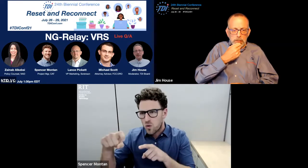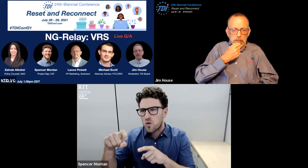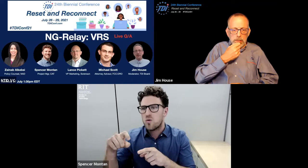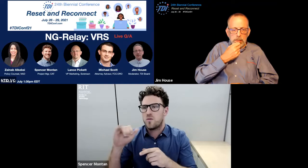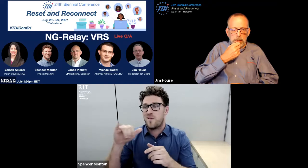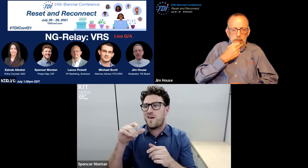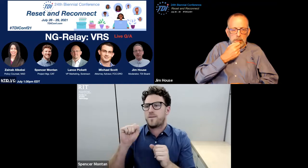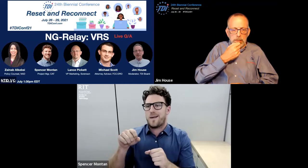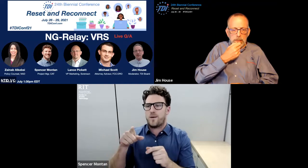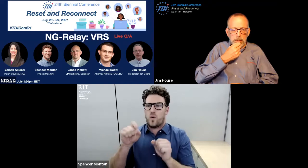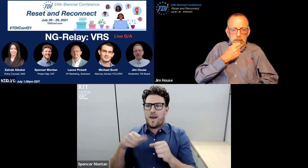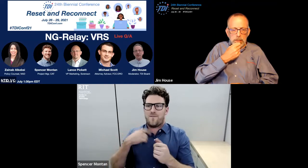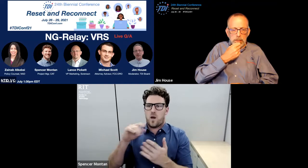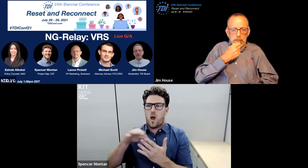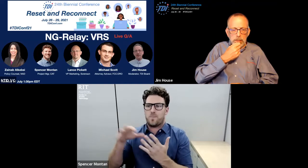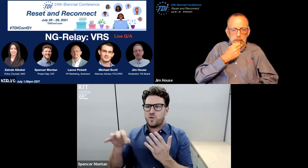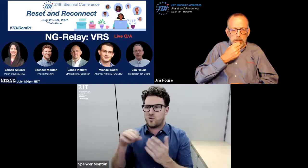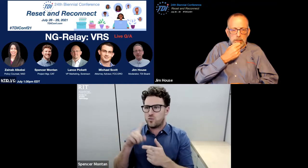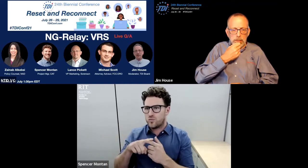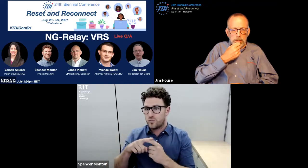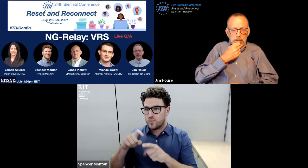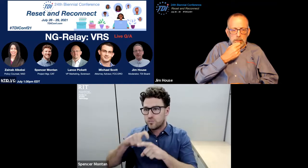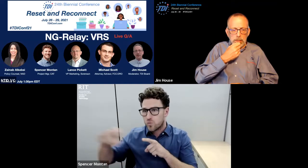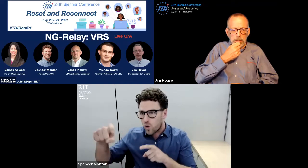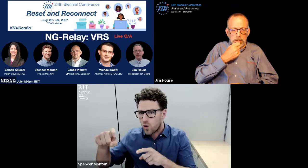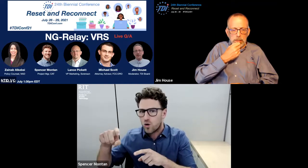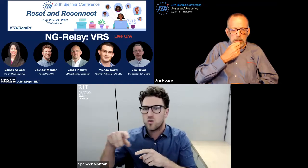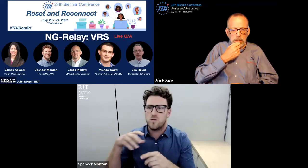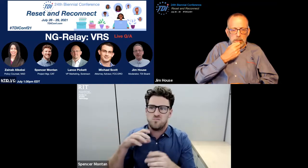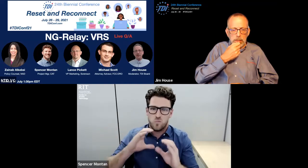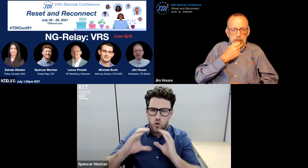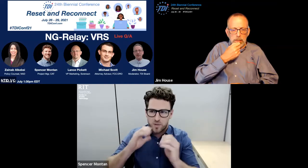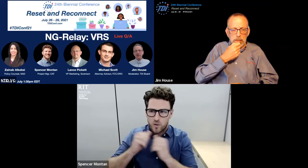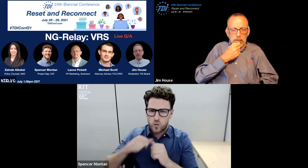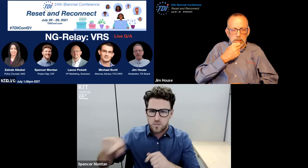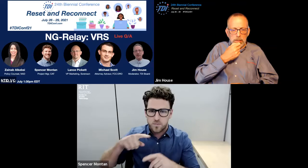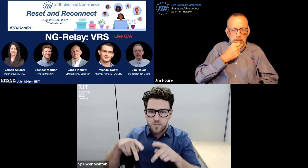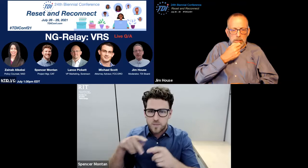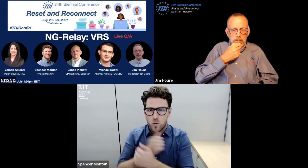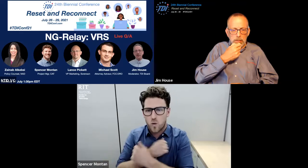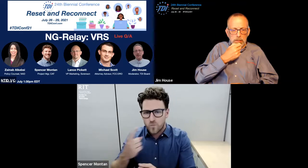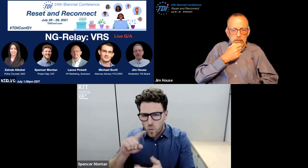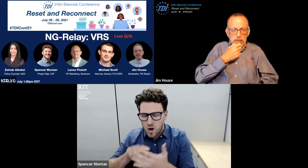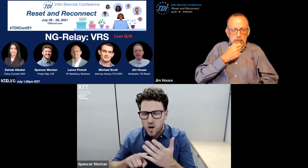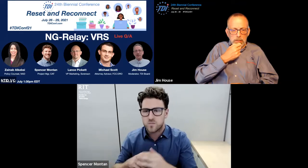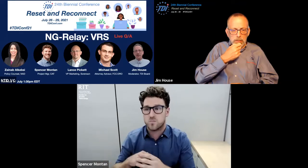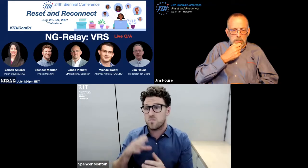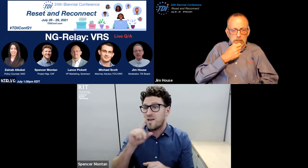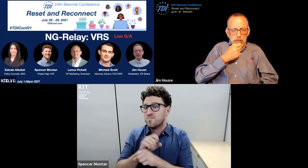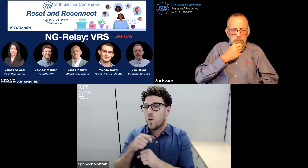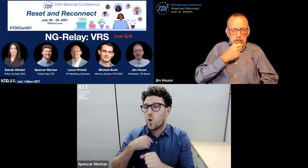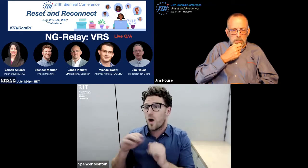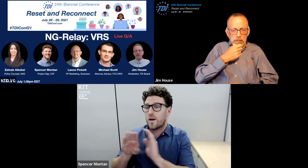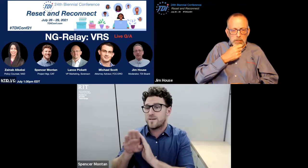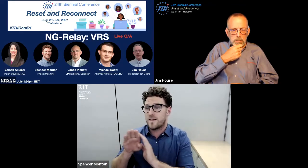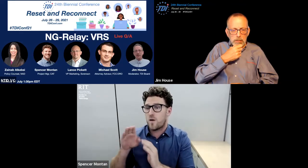your VRS and your CTS calls, you can have the option to call, communicate with these people, your loved